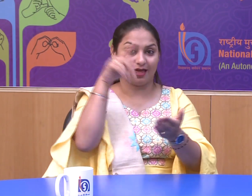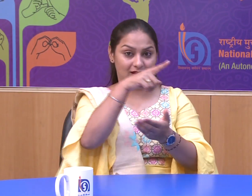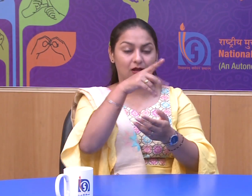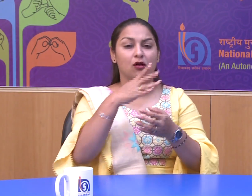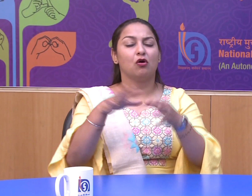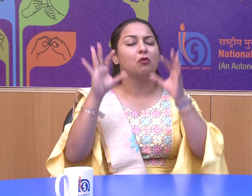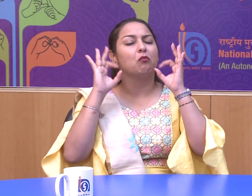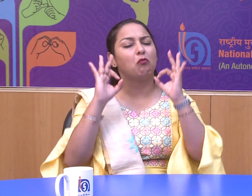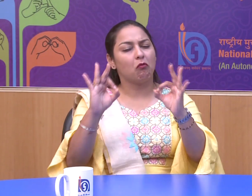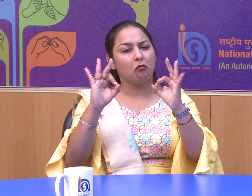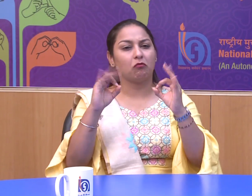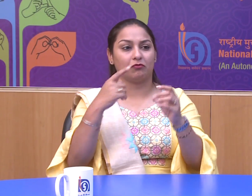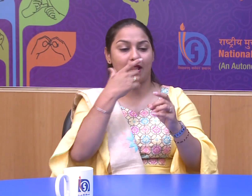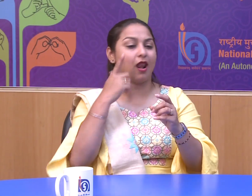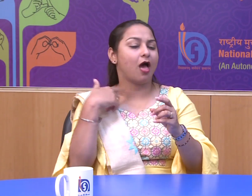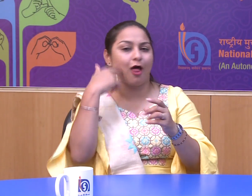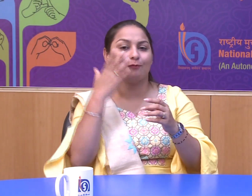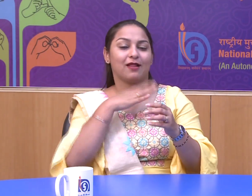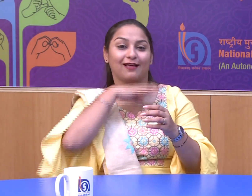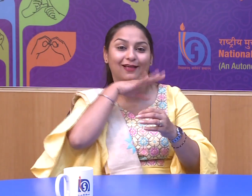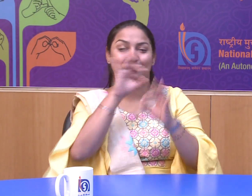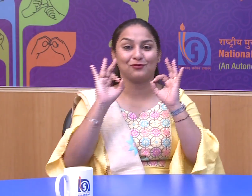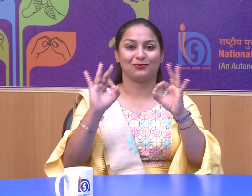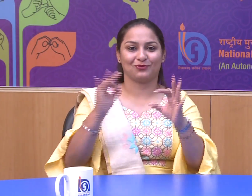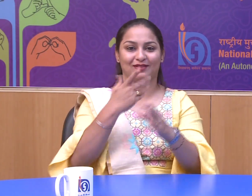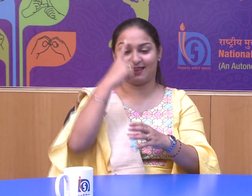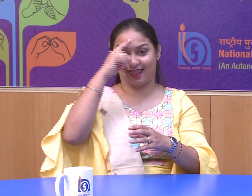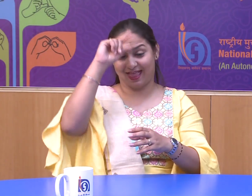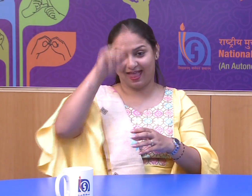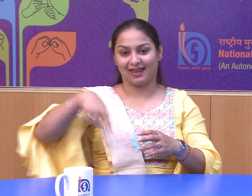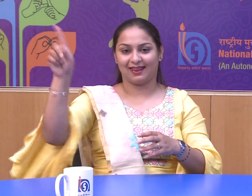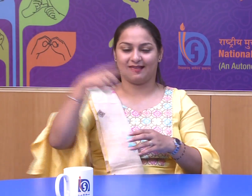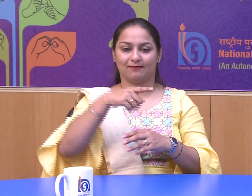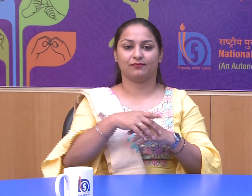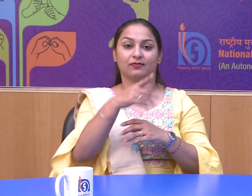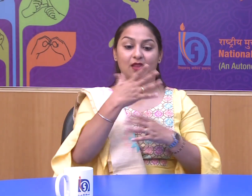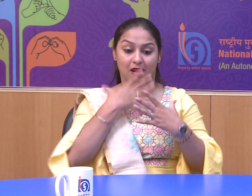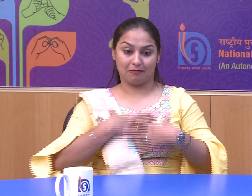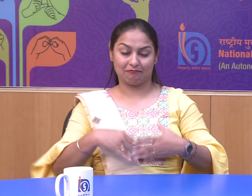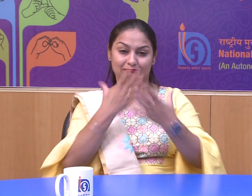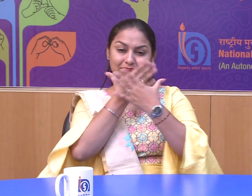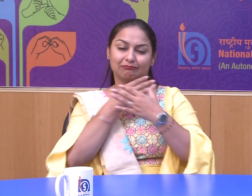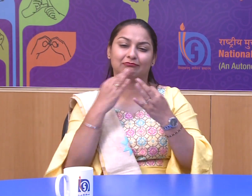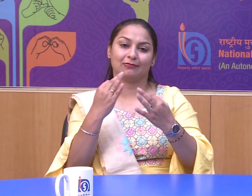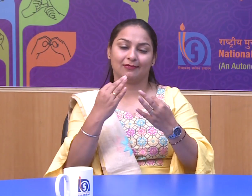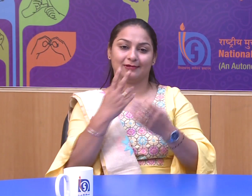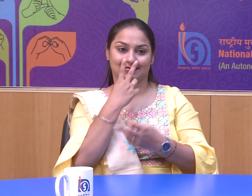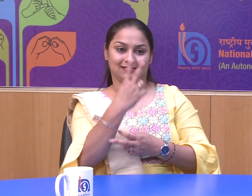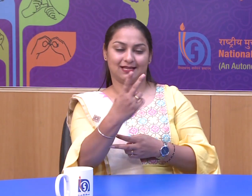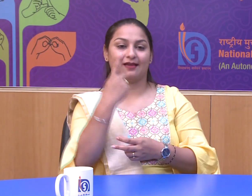most colorful dressed in India. Their lavishness could be seen in the way